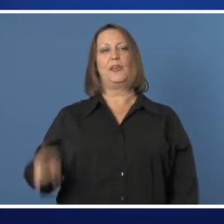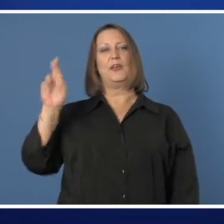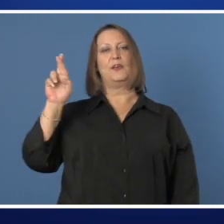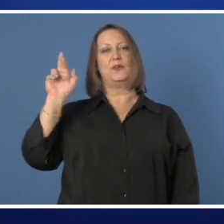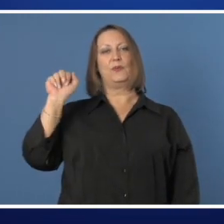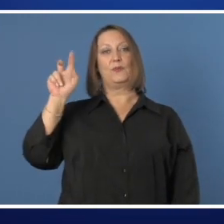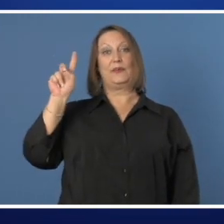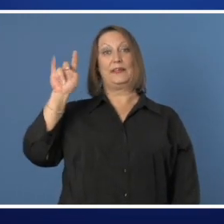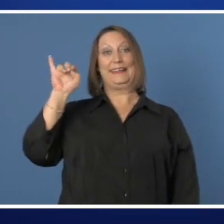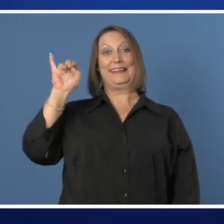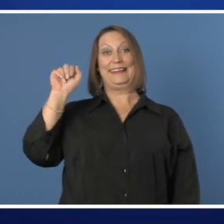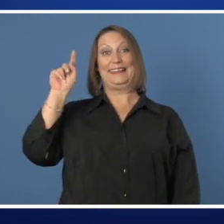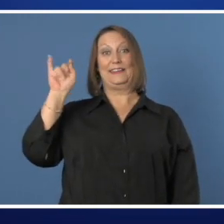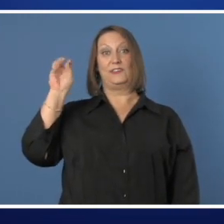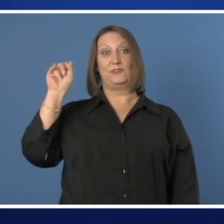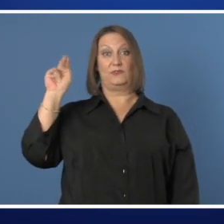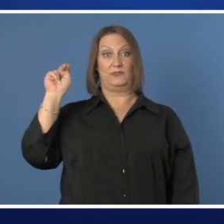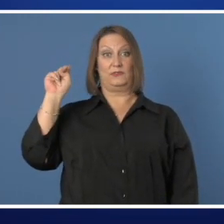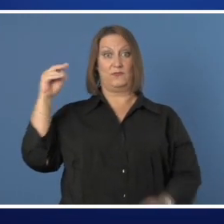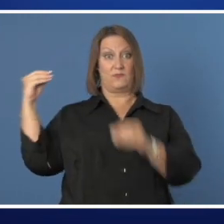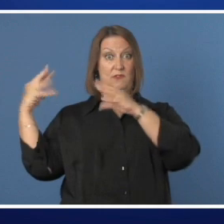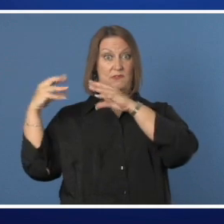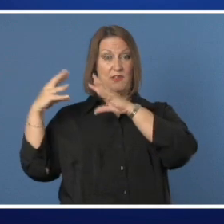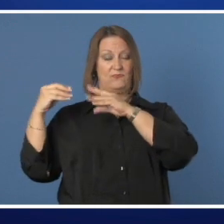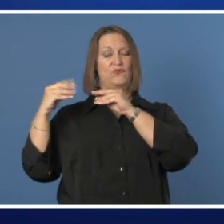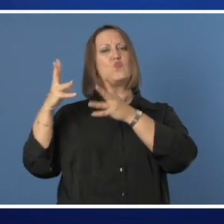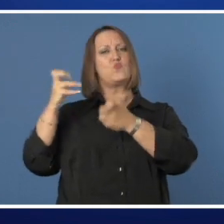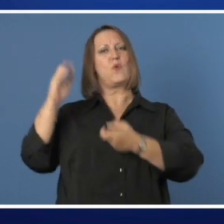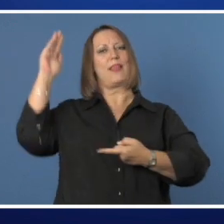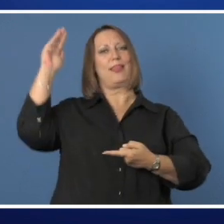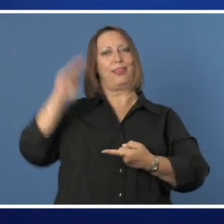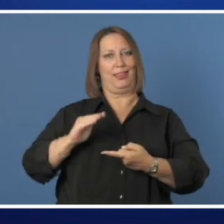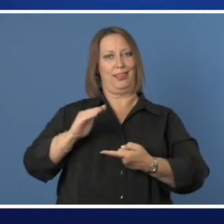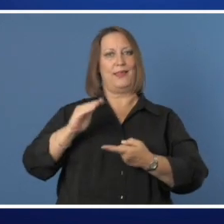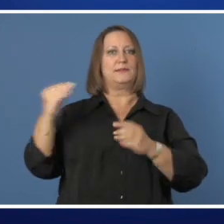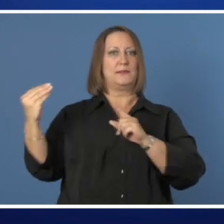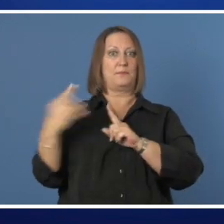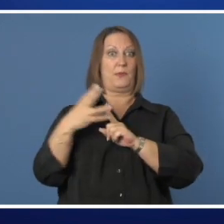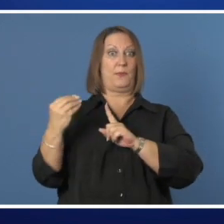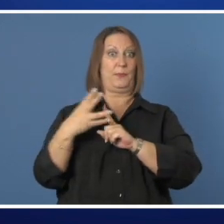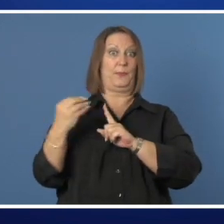As with any radiation, you want to try to limit exposure.